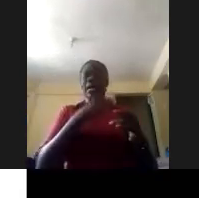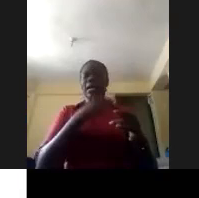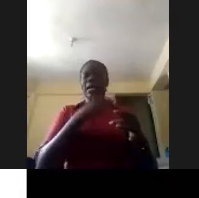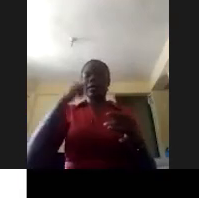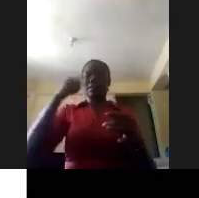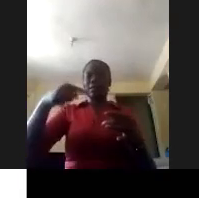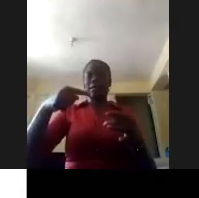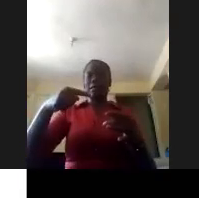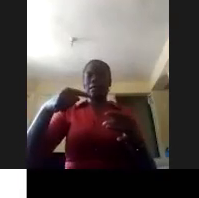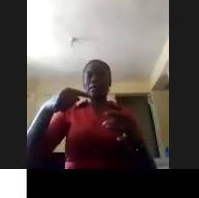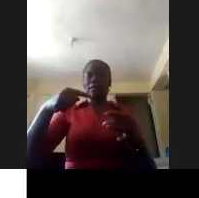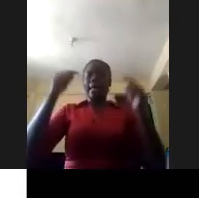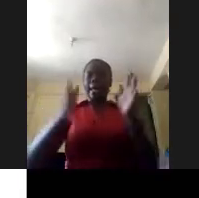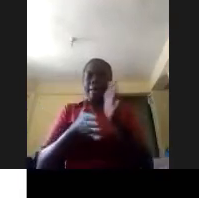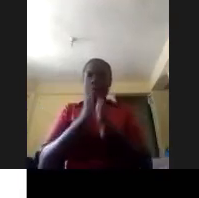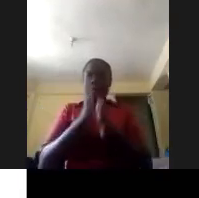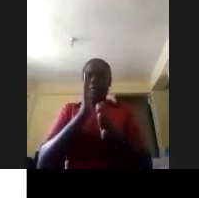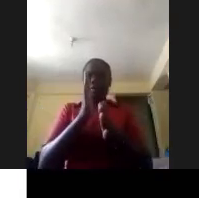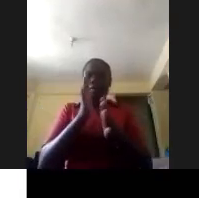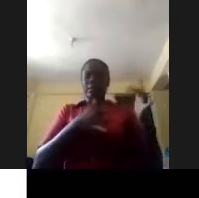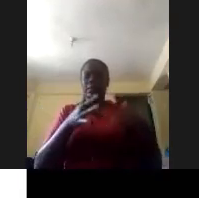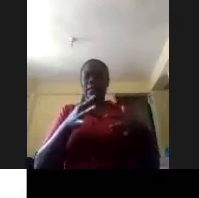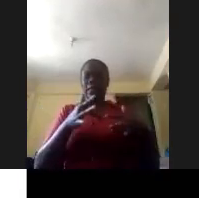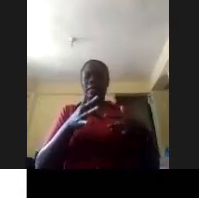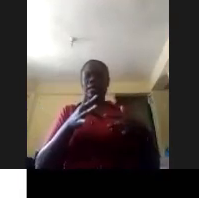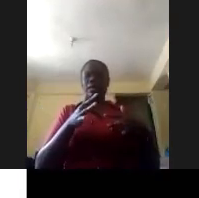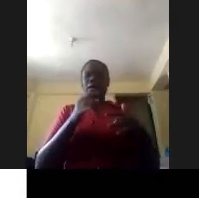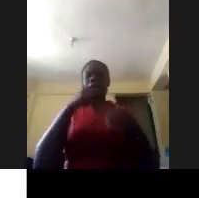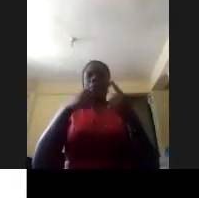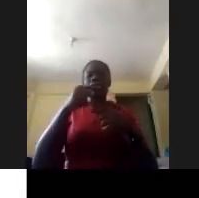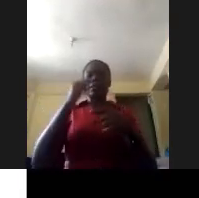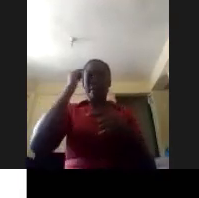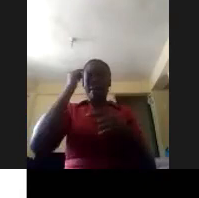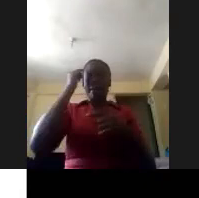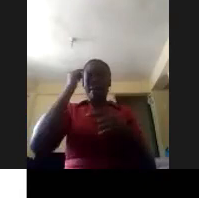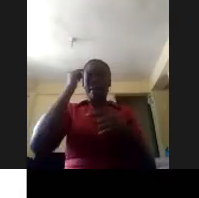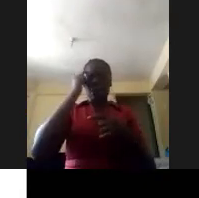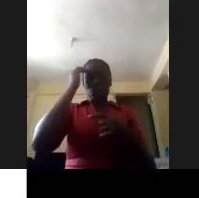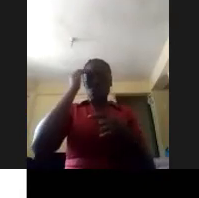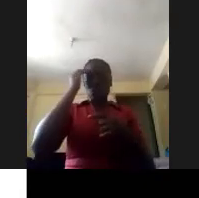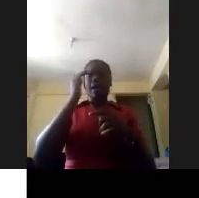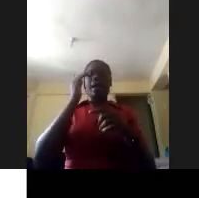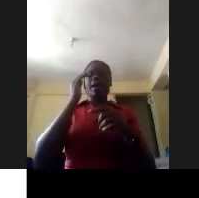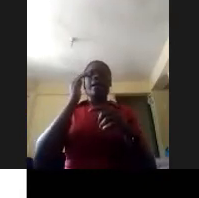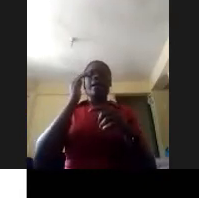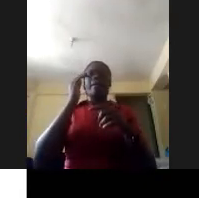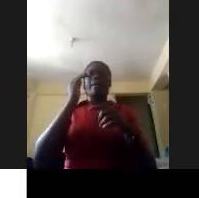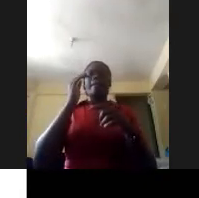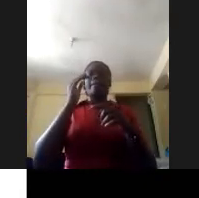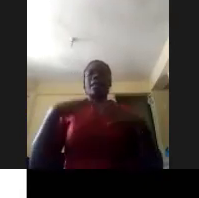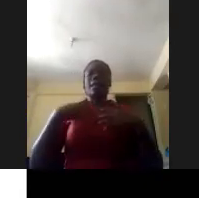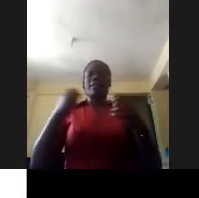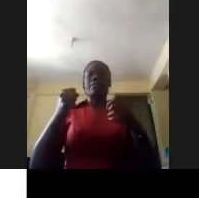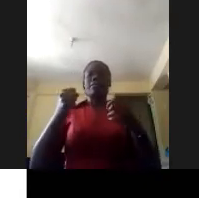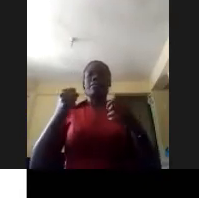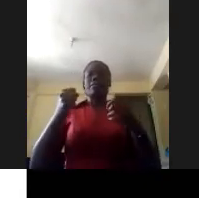immediate concern we as mental health communities need to address. And risk-taking behaviors, this